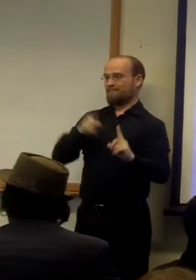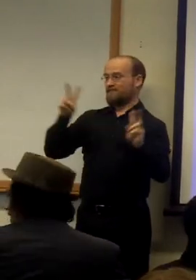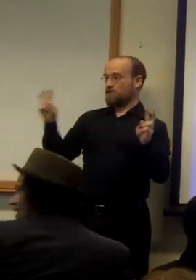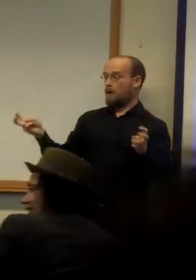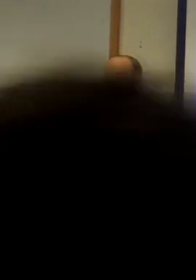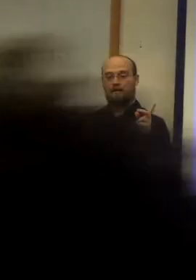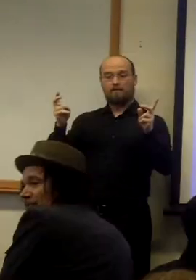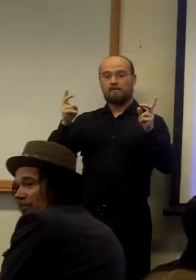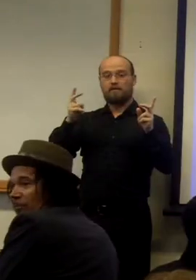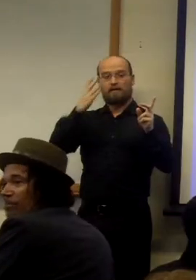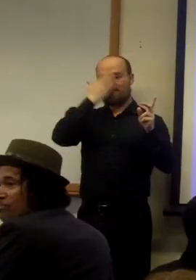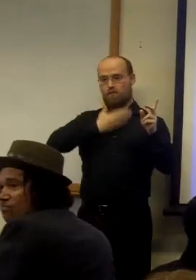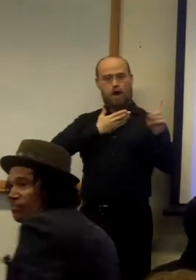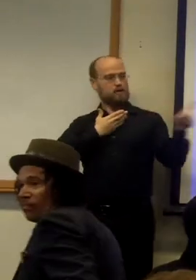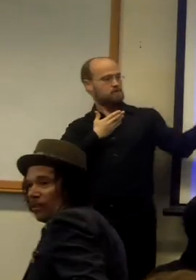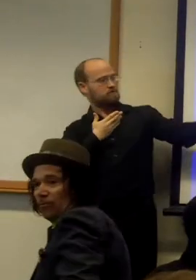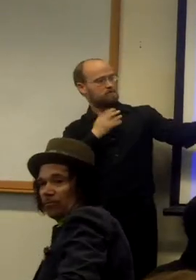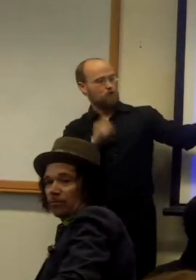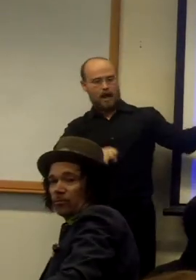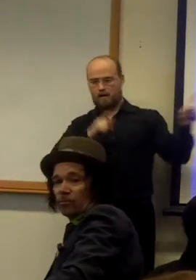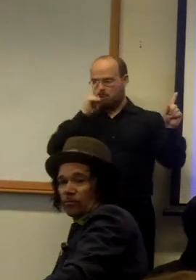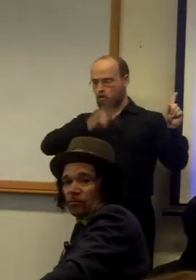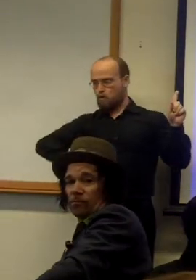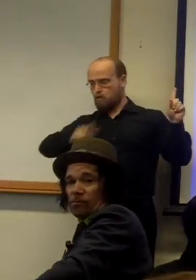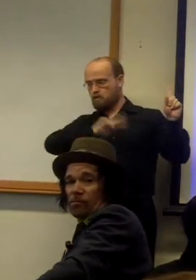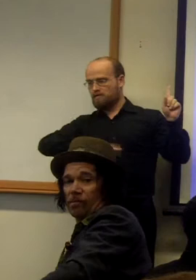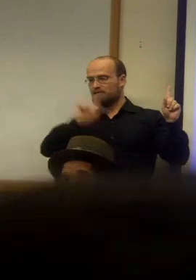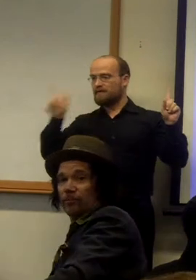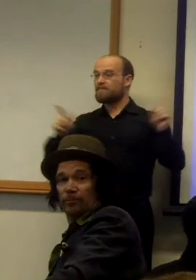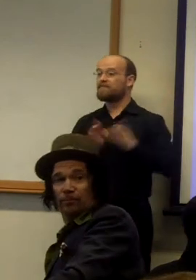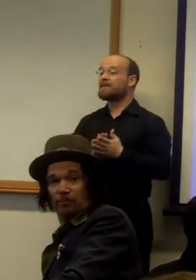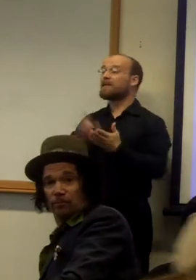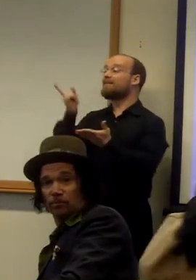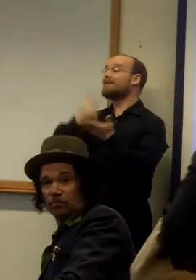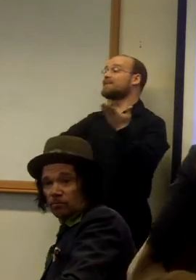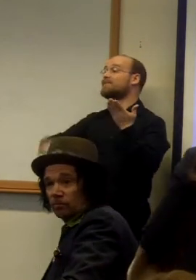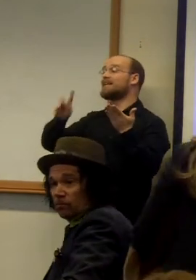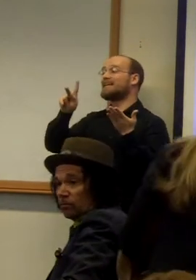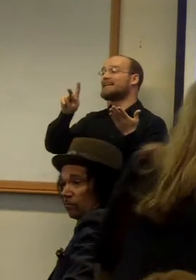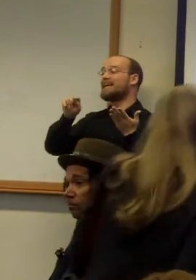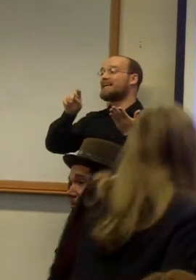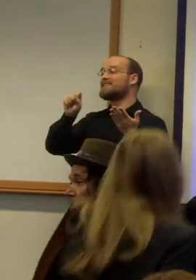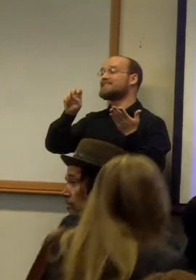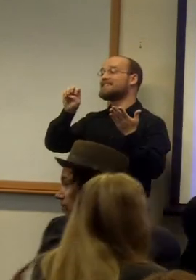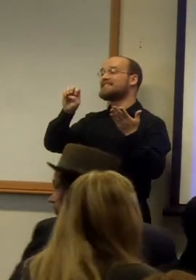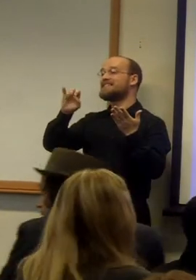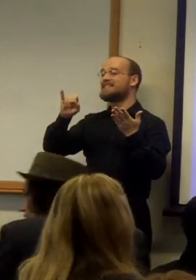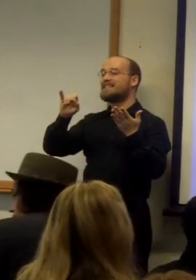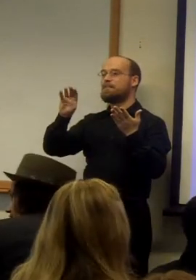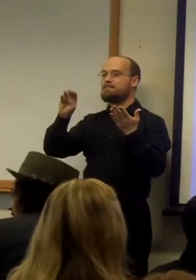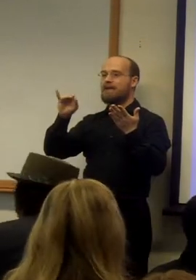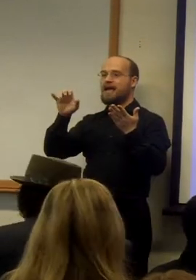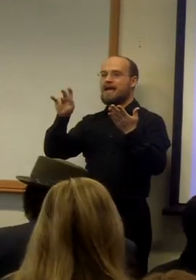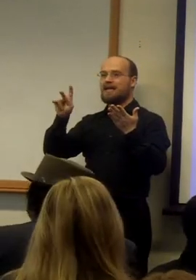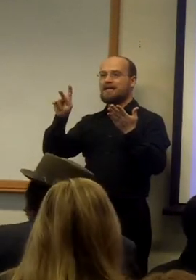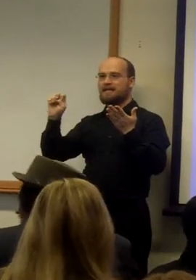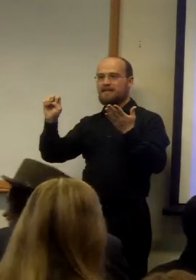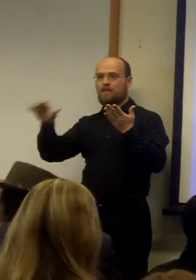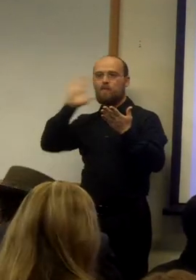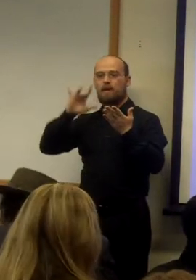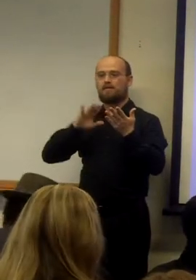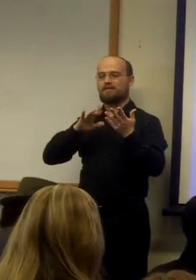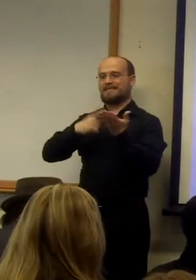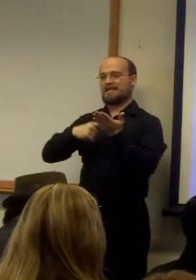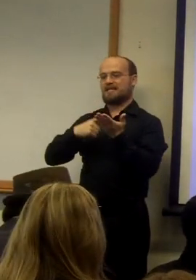week, Kelsey Mackey, communication faculty, will discuss fighting food deserts. Why do some neighborhoods